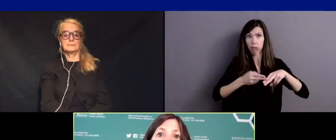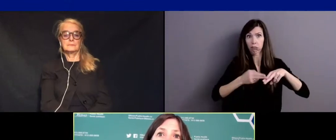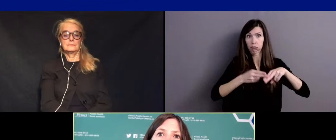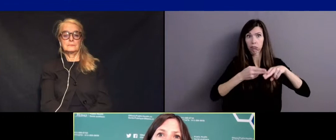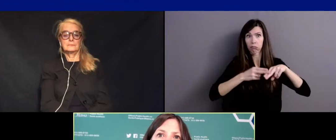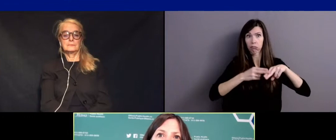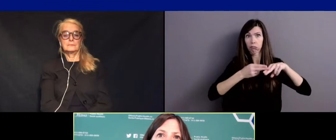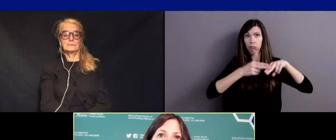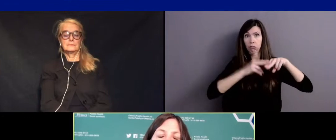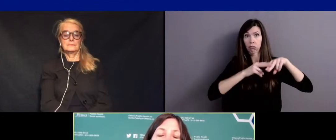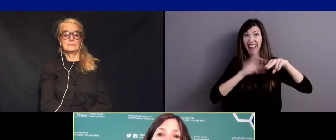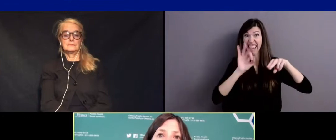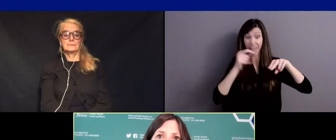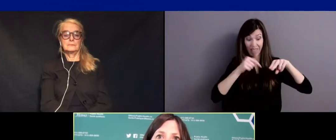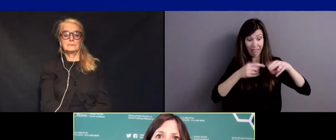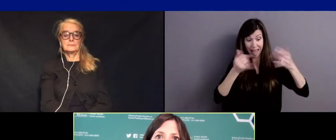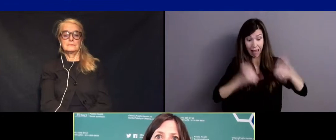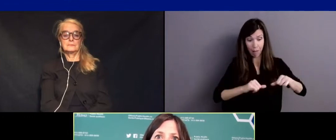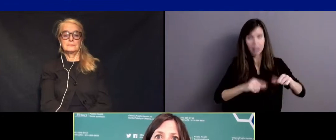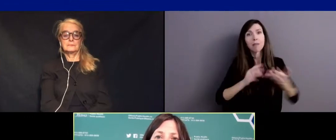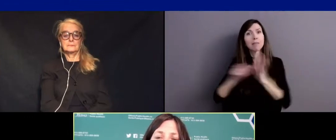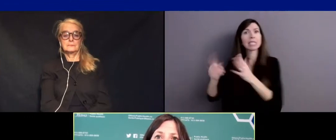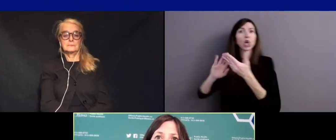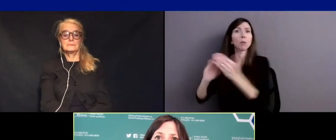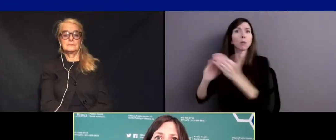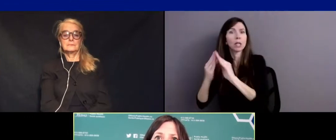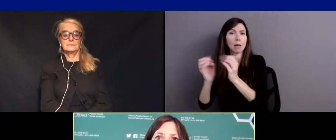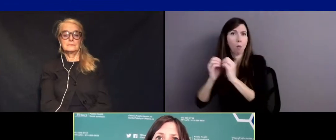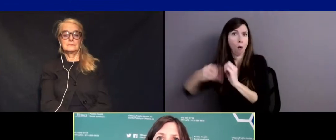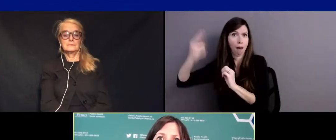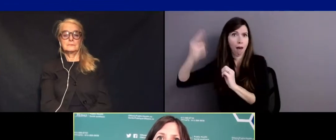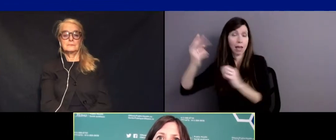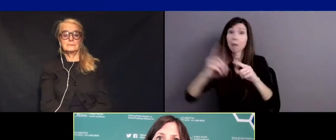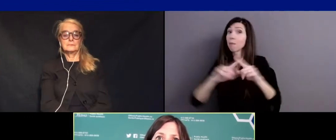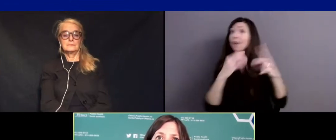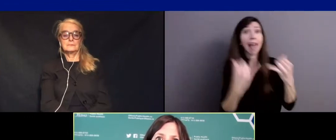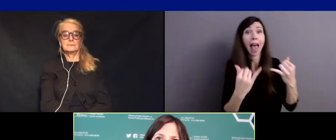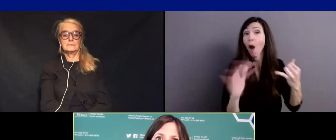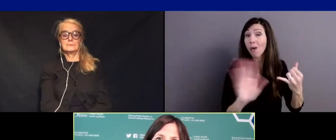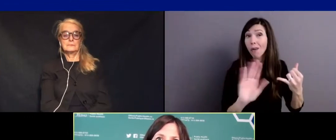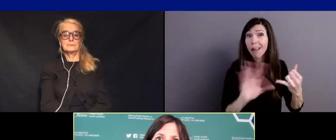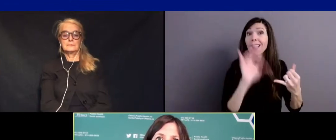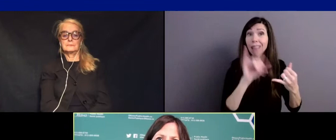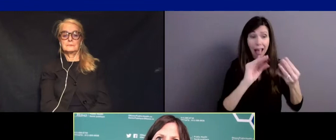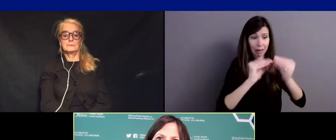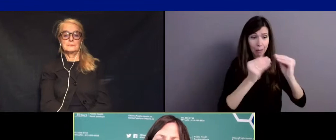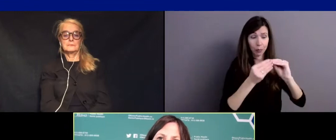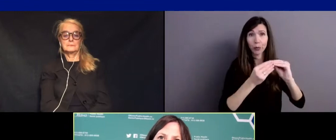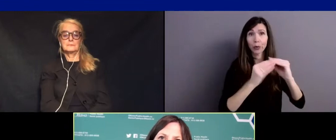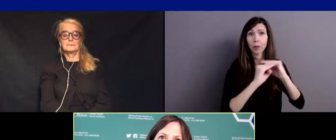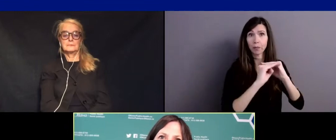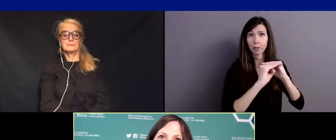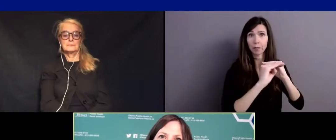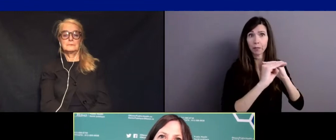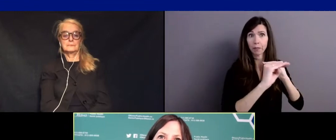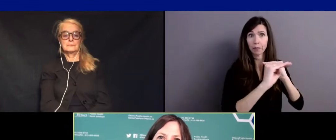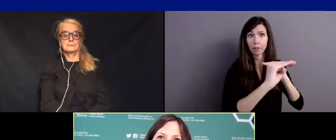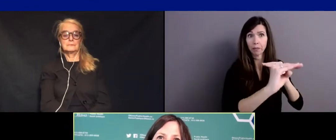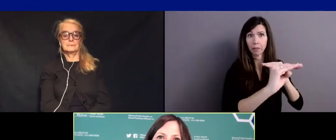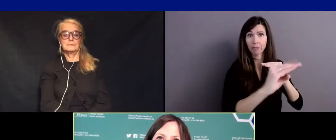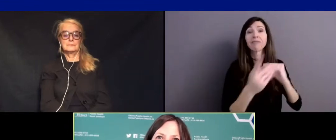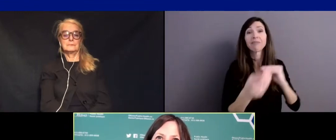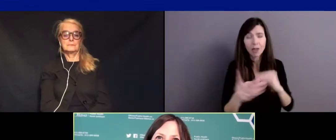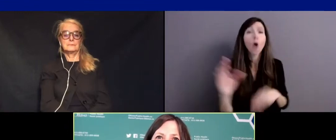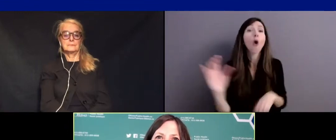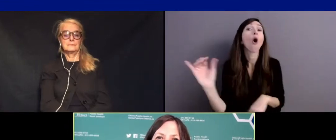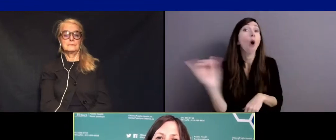more COVID growing in the community. Now it's stable. We're also looking at the sewage data. Sorry, I know they like to call